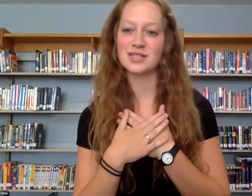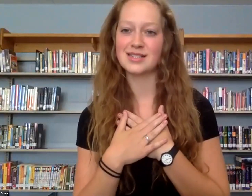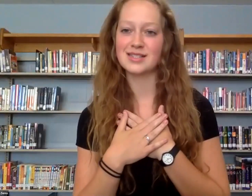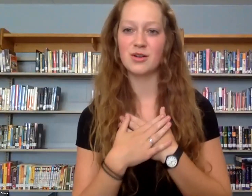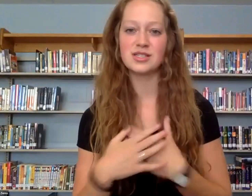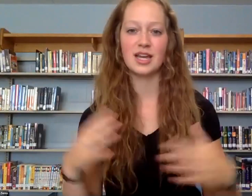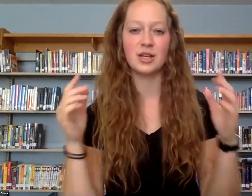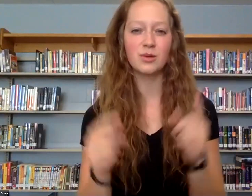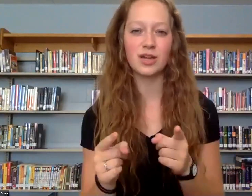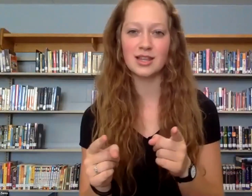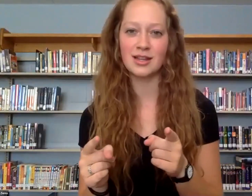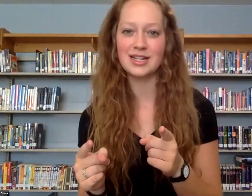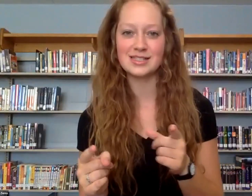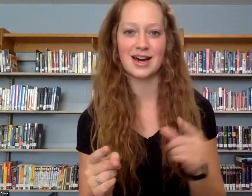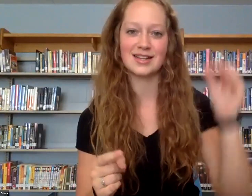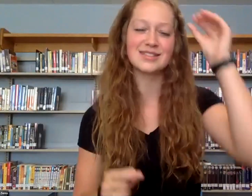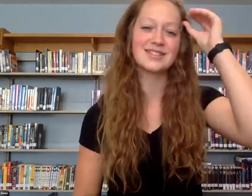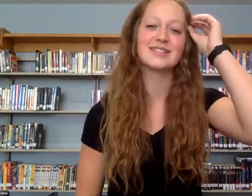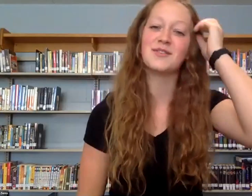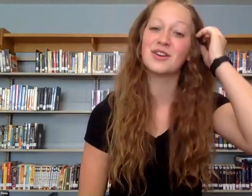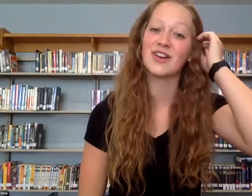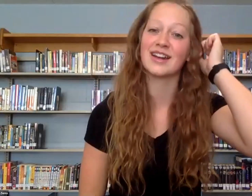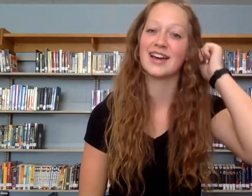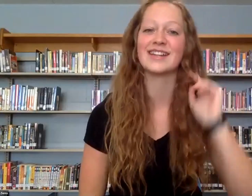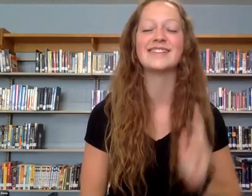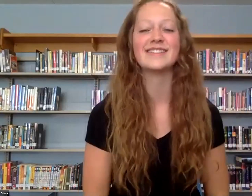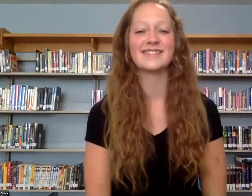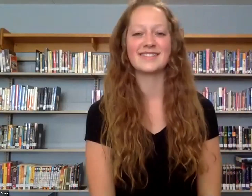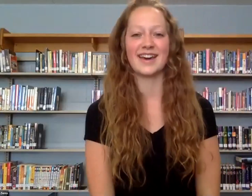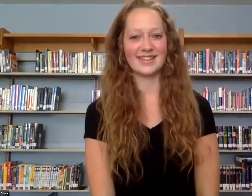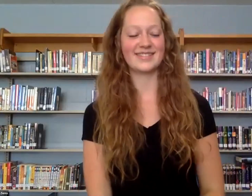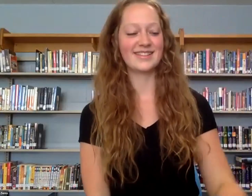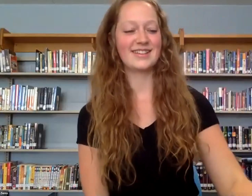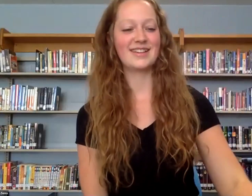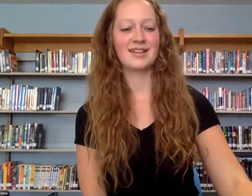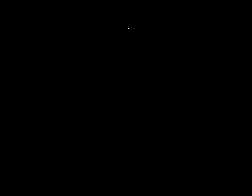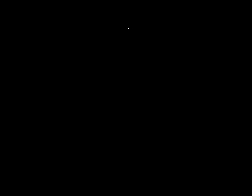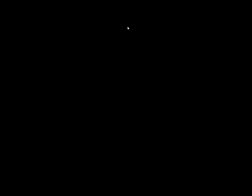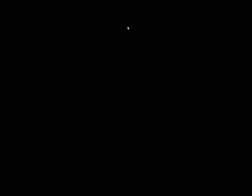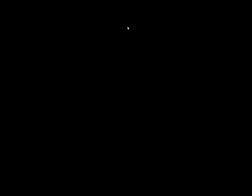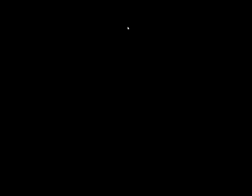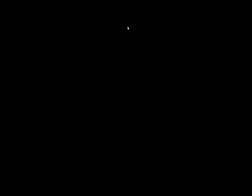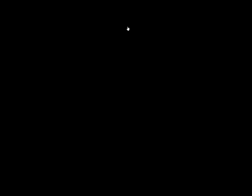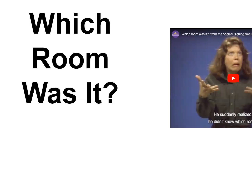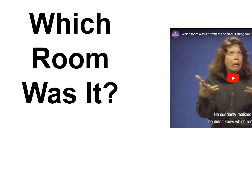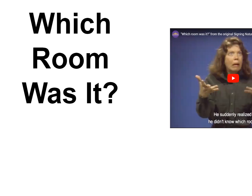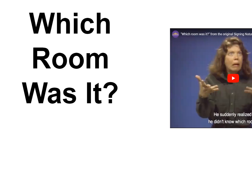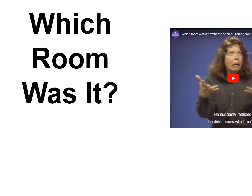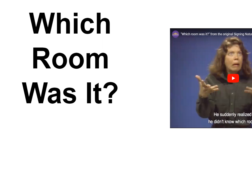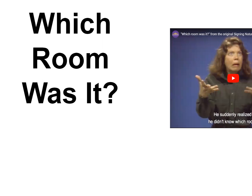as it goes, and you look at the lady's signs. See if you can recognize any. Okay. All right, here Let's we do this. go. Do you want me to go ahead and